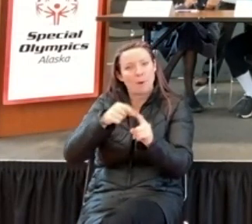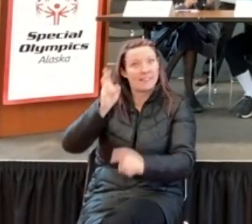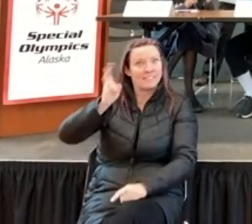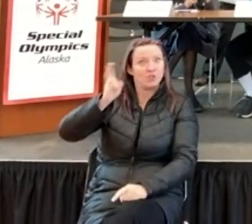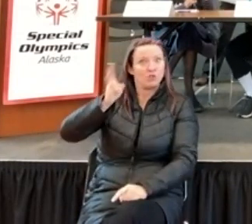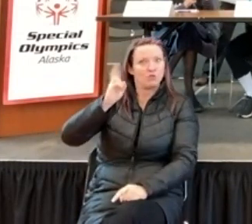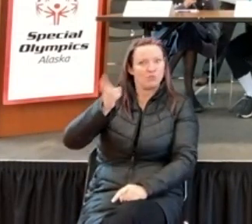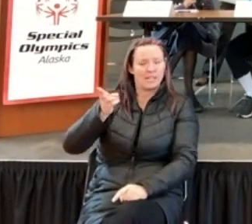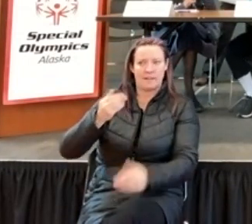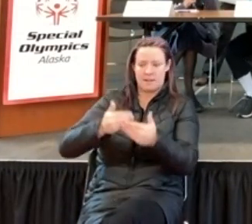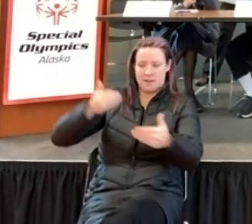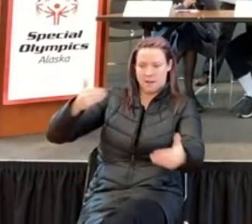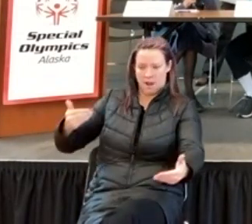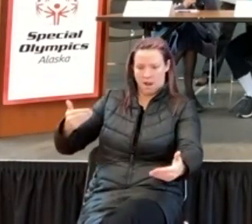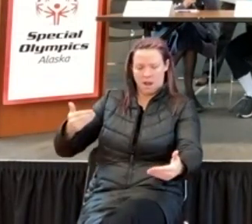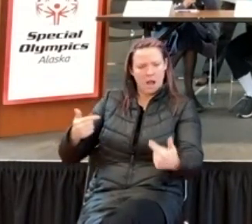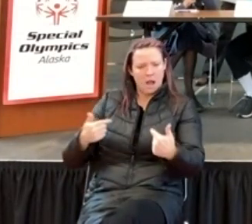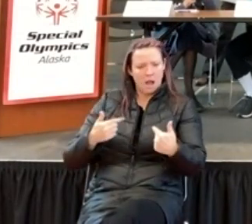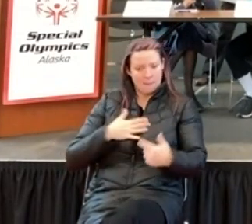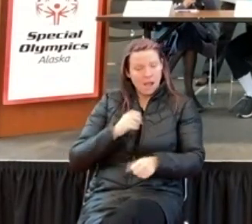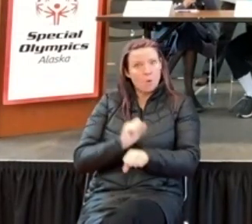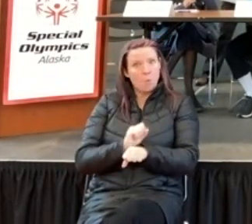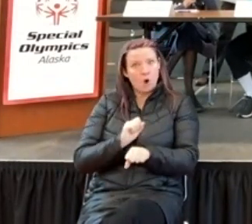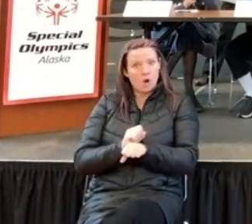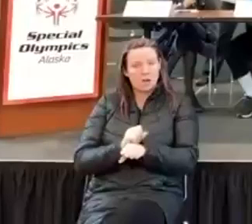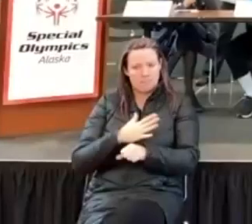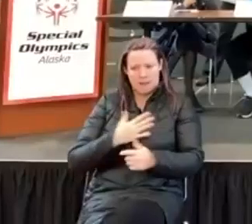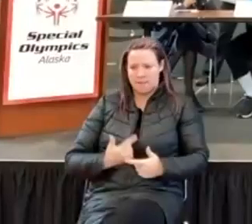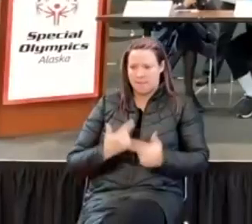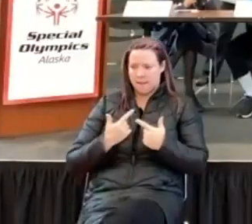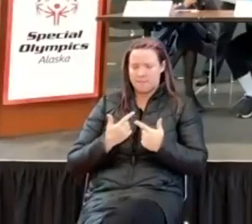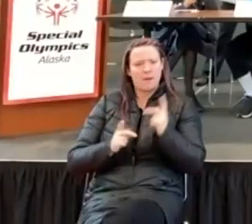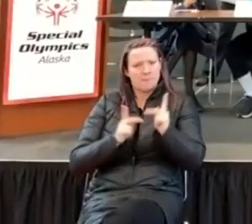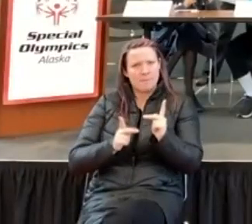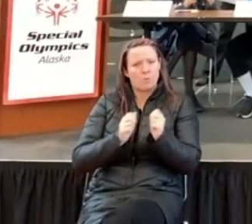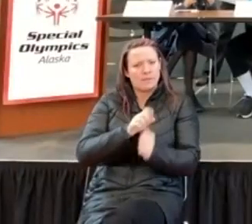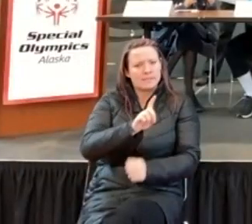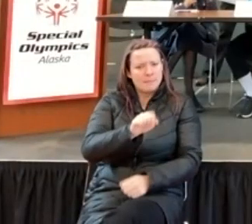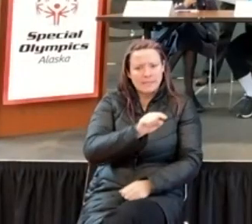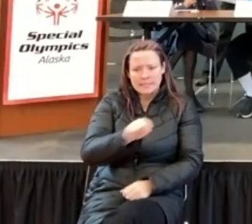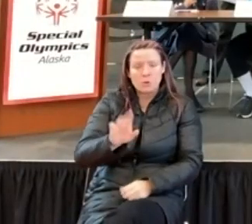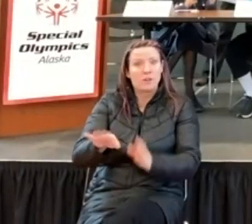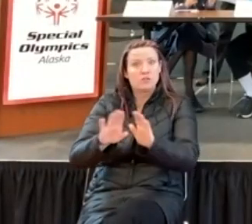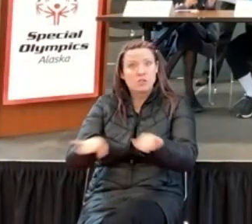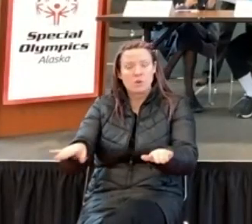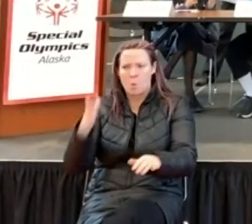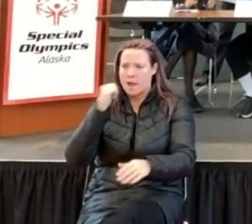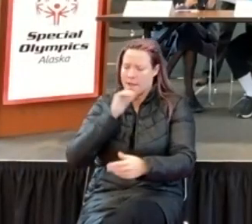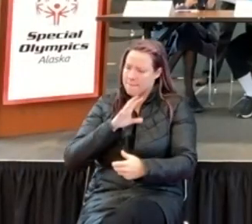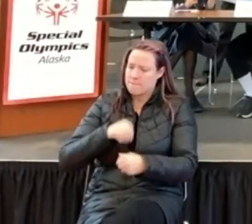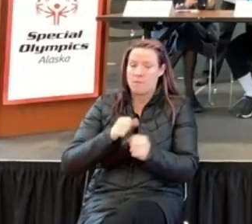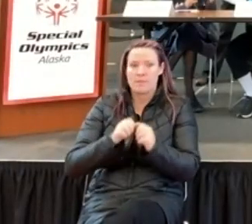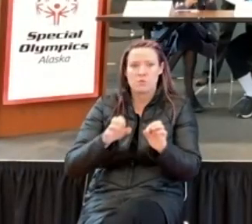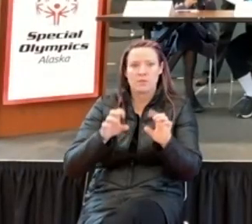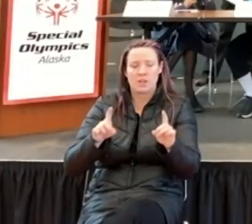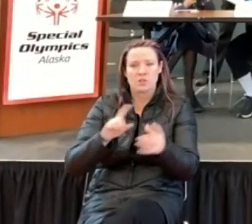things, not realizing that what I do for a living with people with disabilities and with children and why I got into